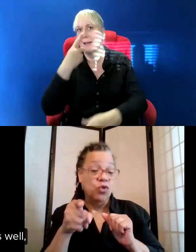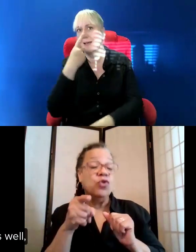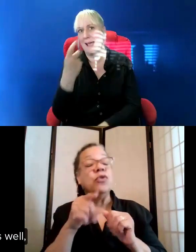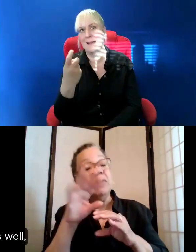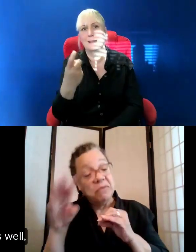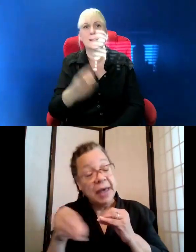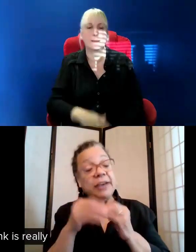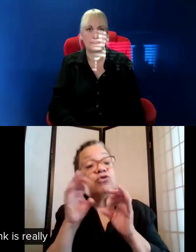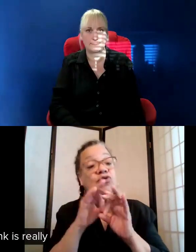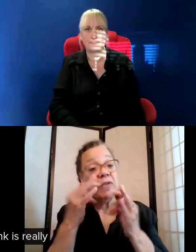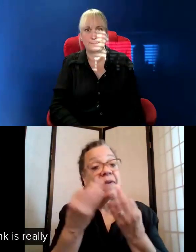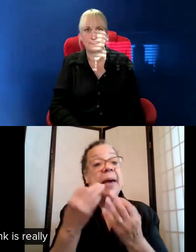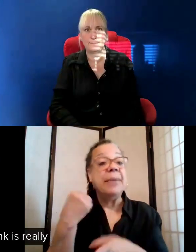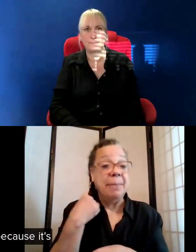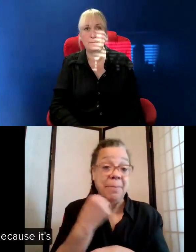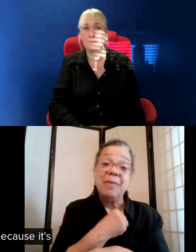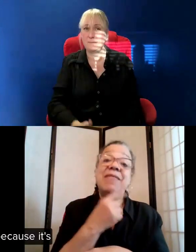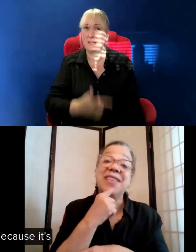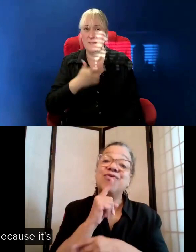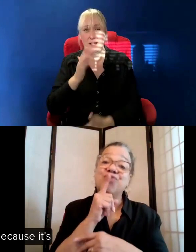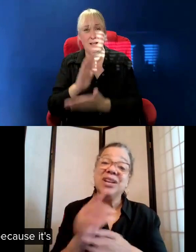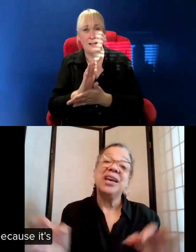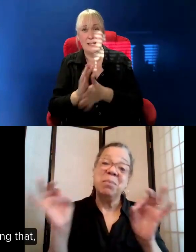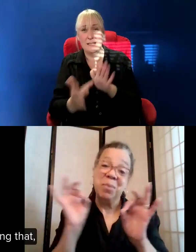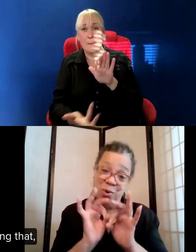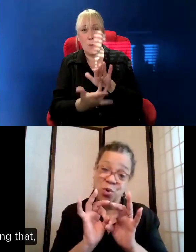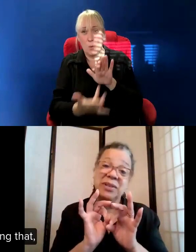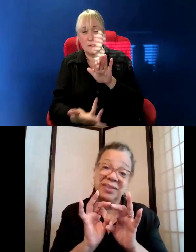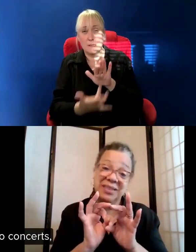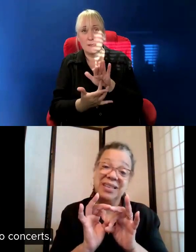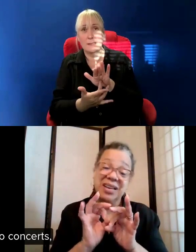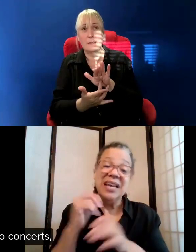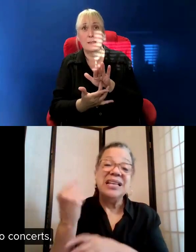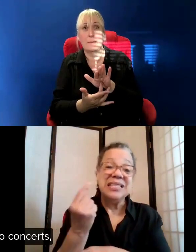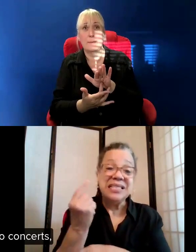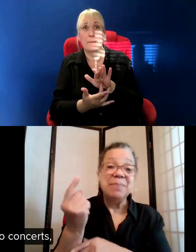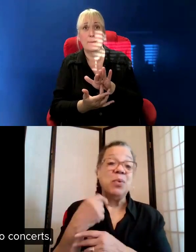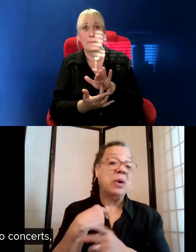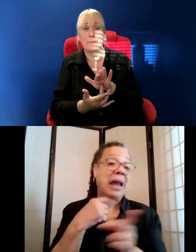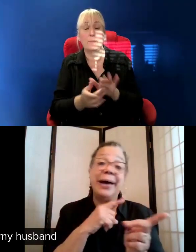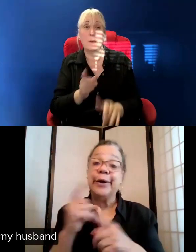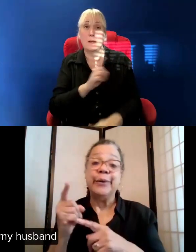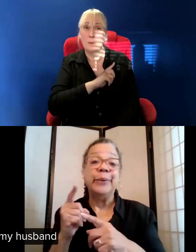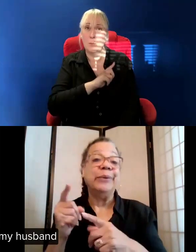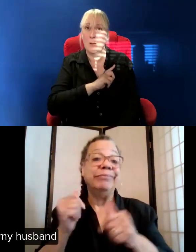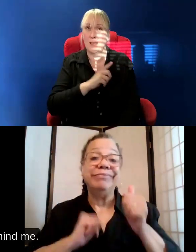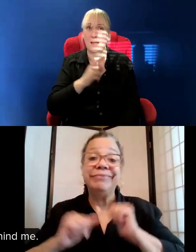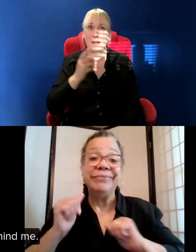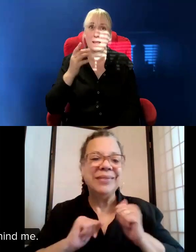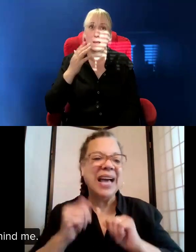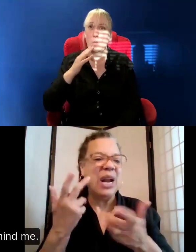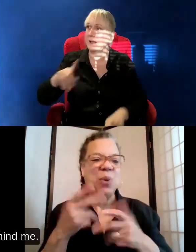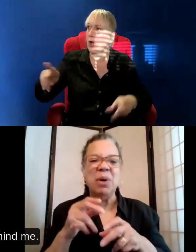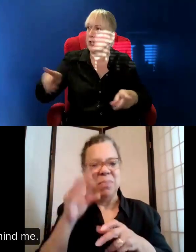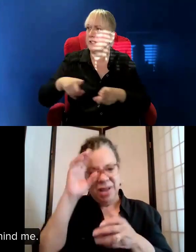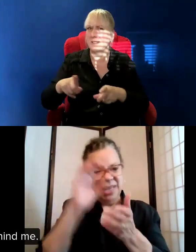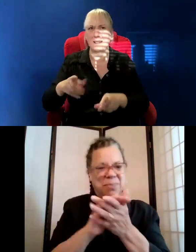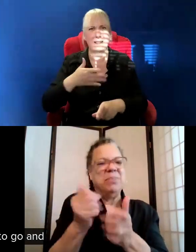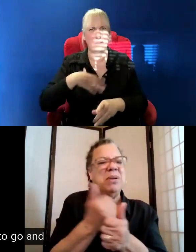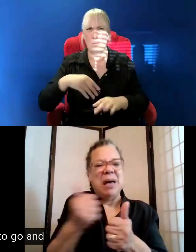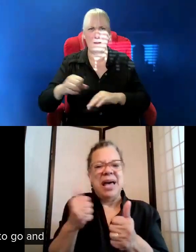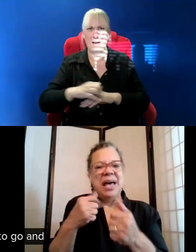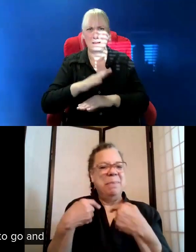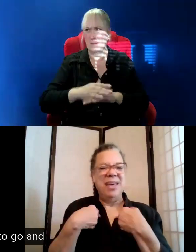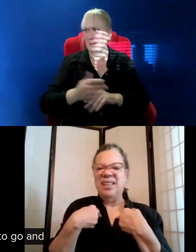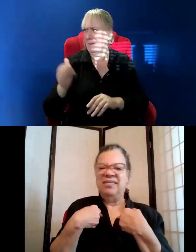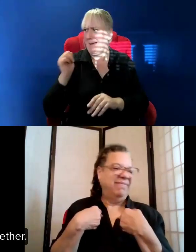sitting with you as well, which I think is really important, because it's something that when I go to concerts, I don't want my husband to sit behind me. You know,